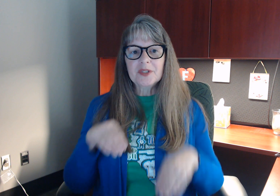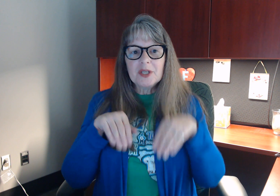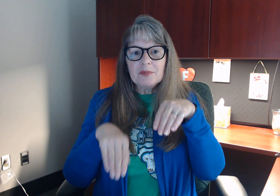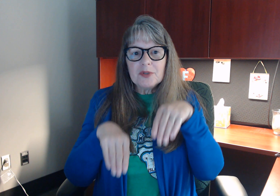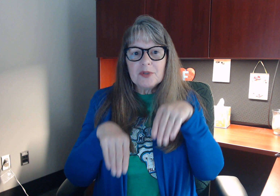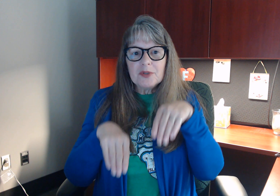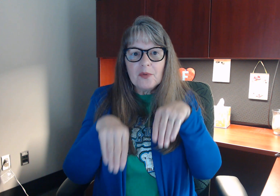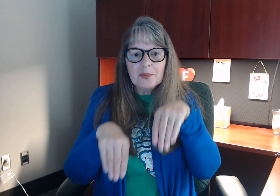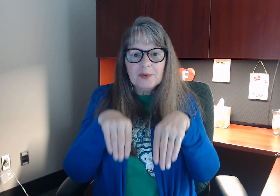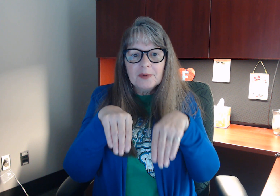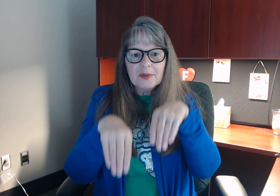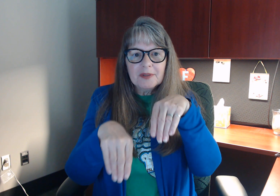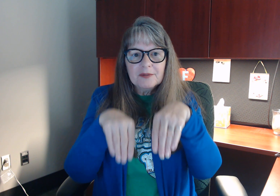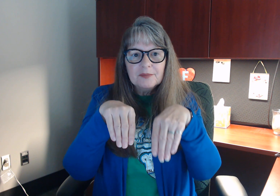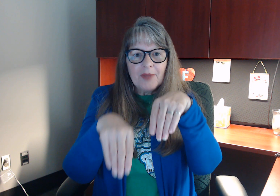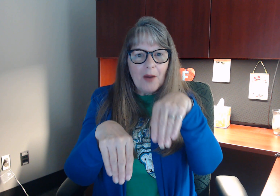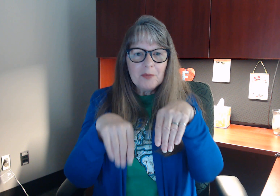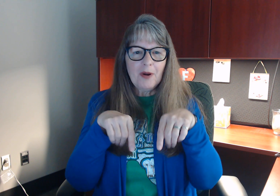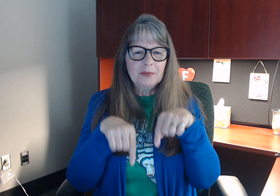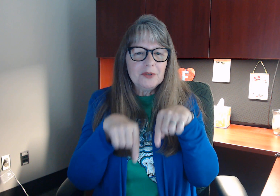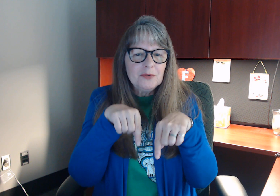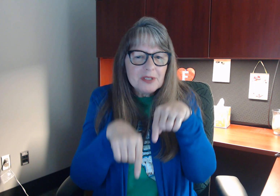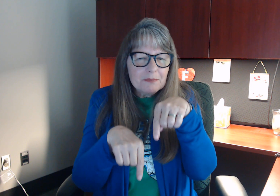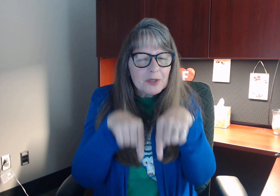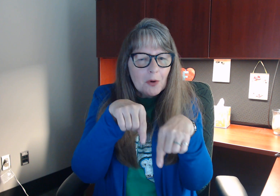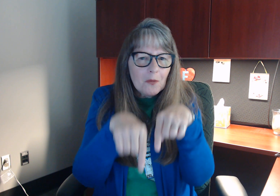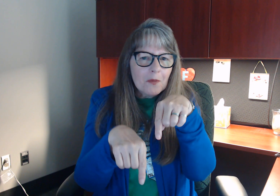Tiptoe. I would probably do tiptoe,